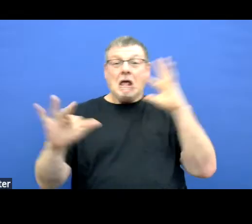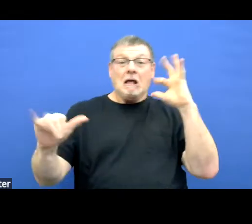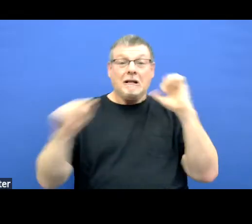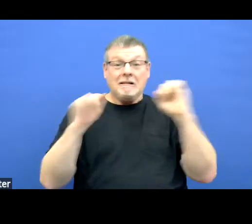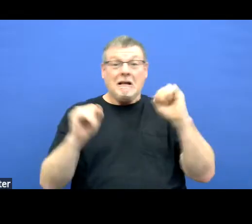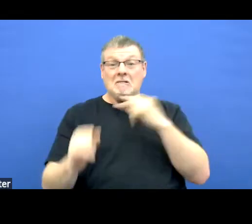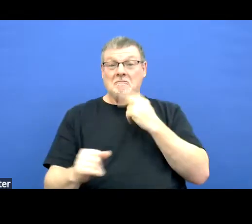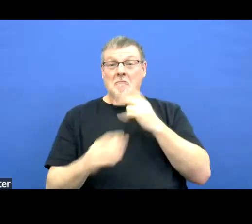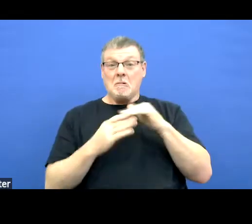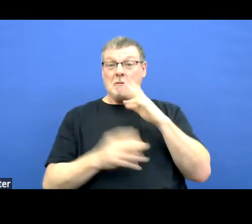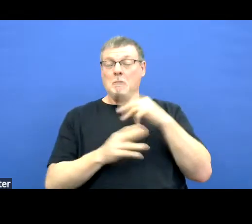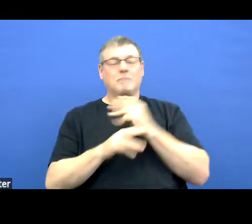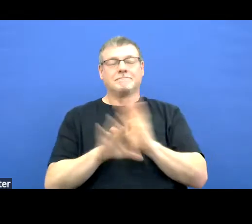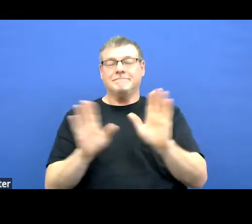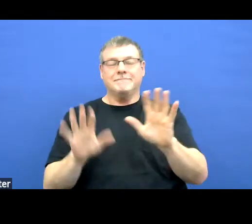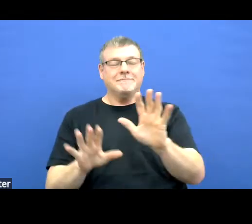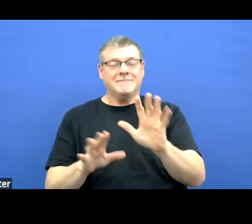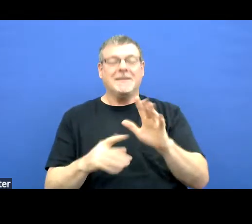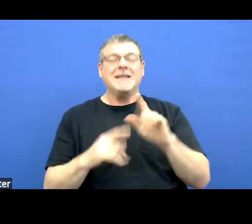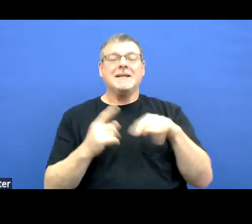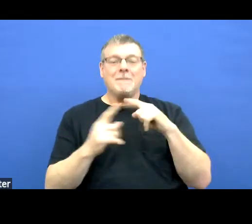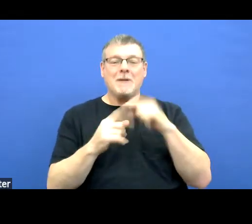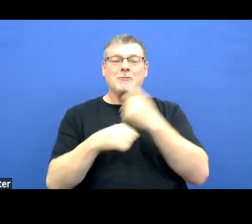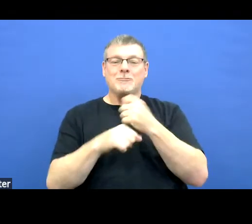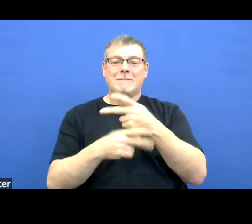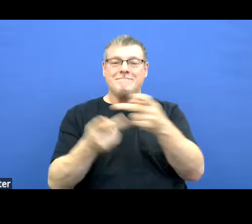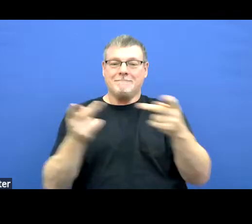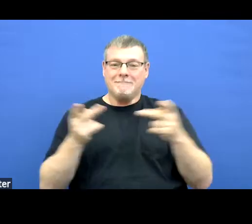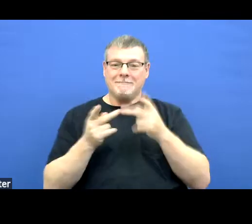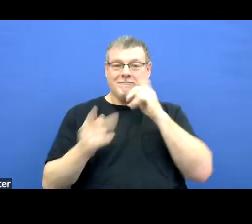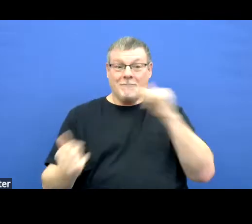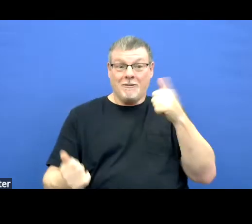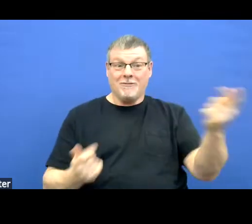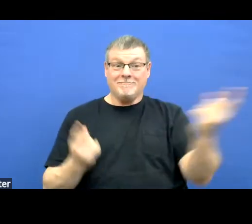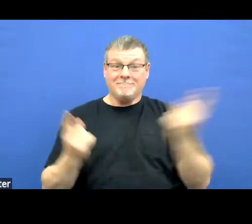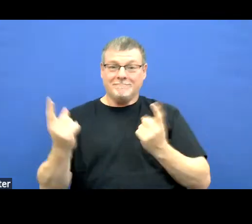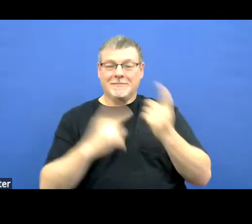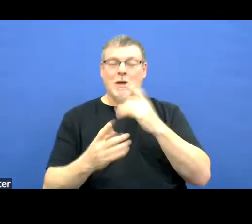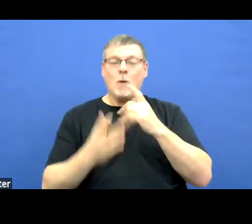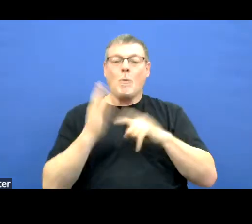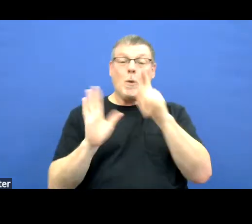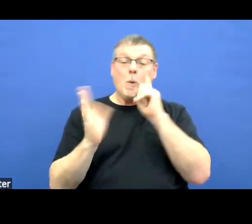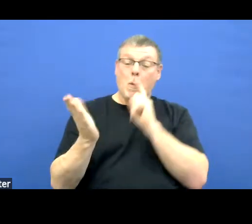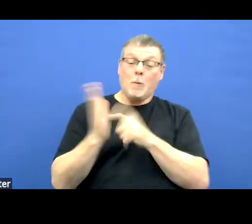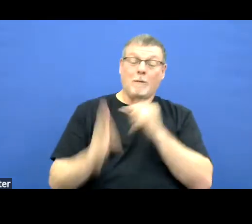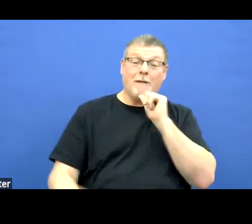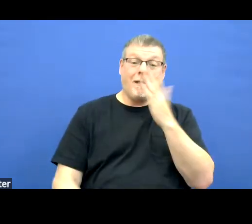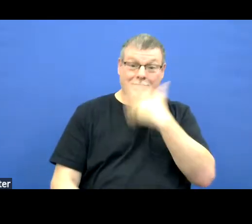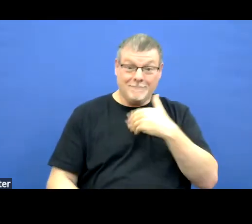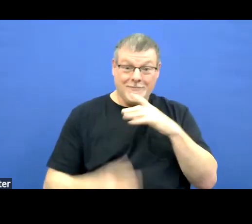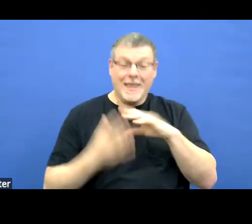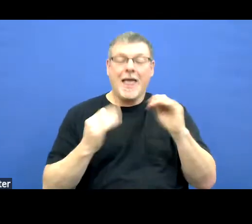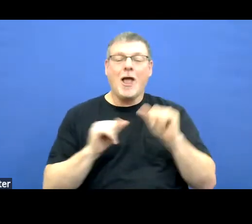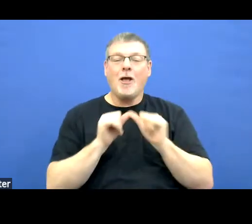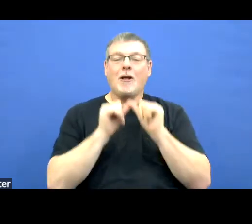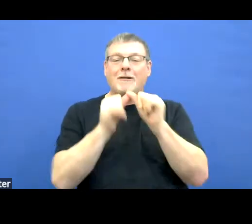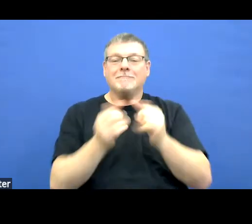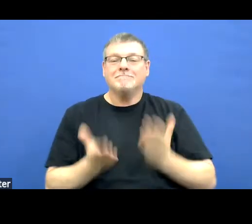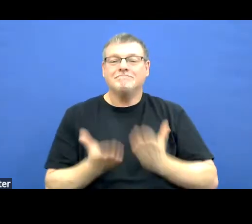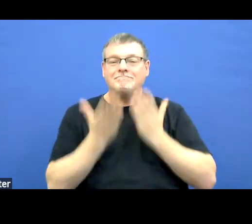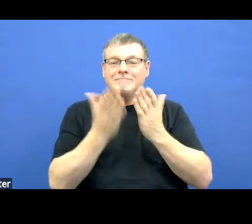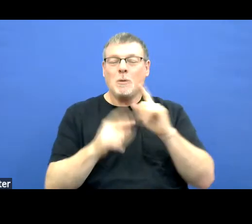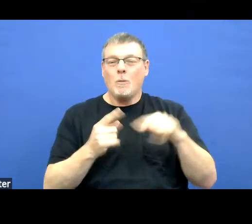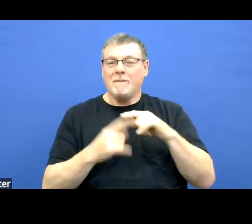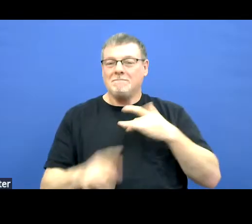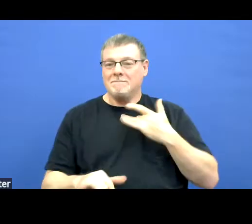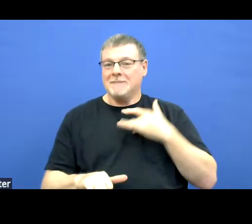in the room. It's about creating space for others, noticing what goes unseen, and offering stability when things feel